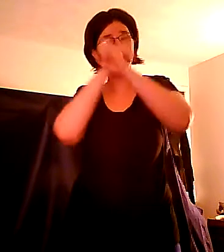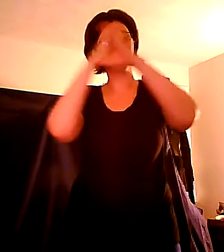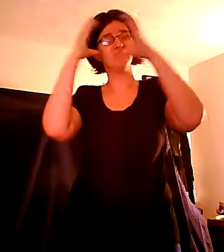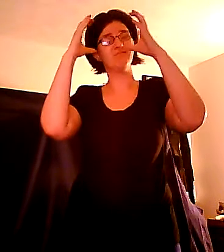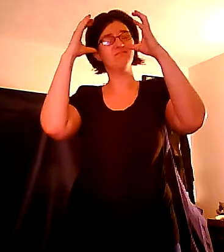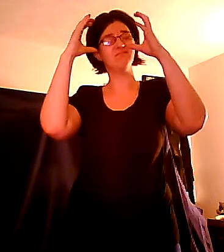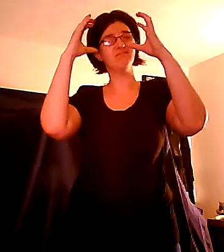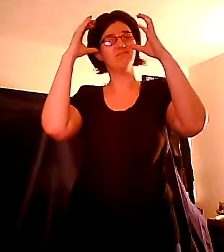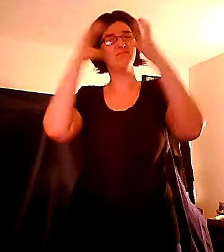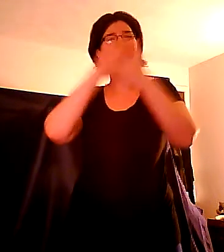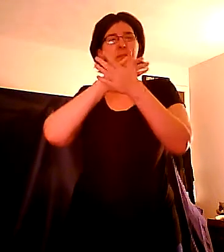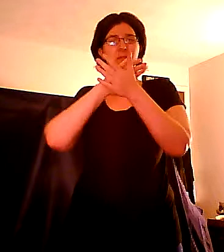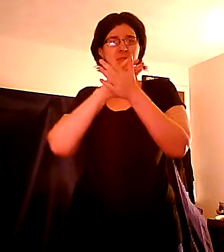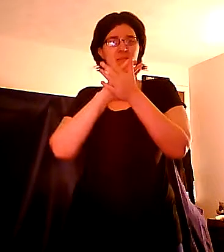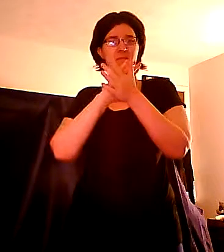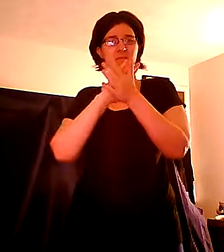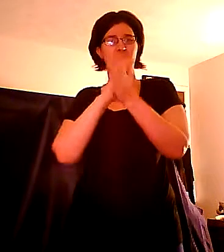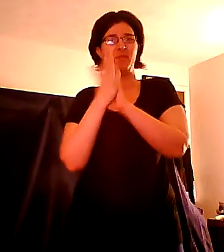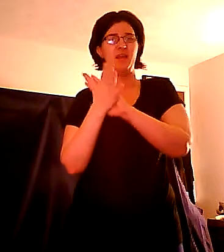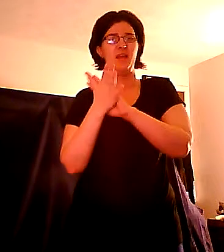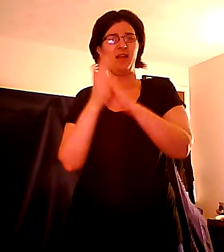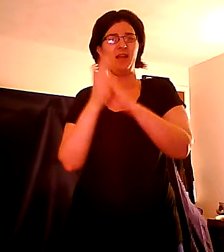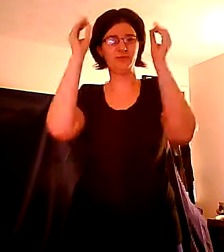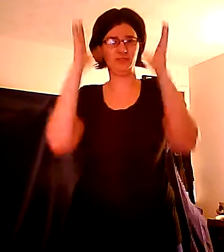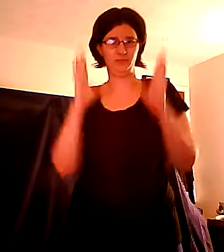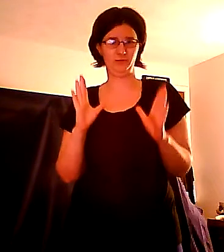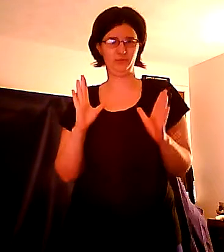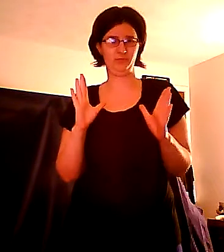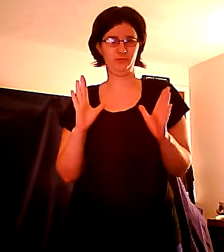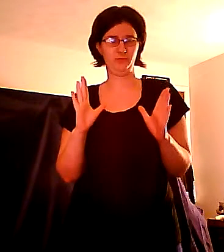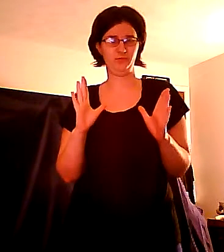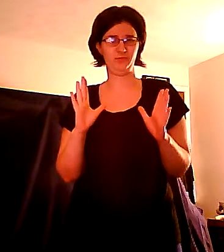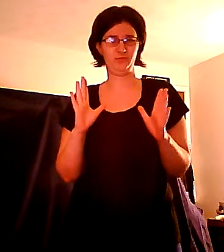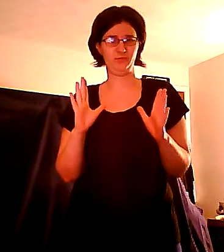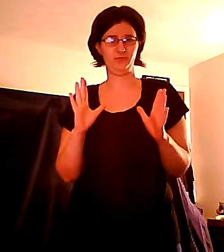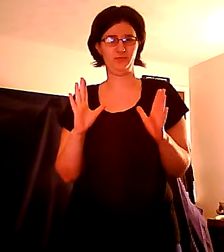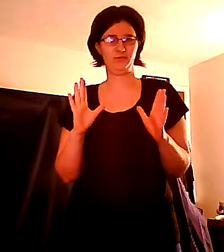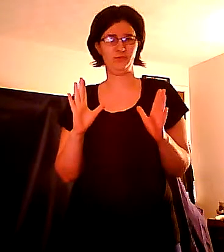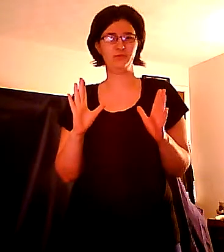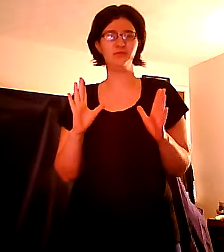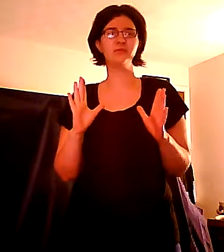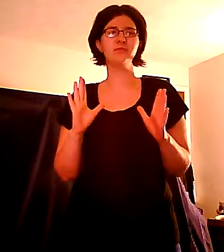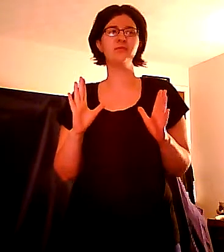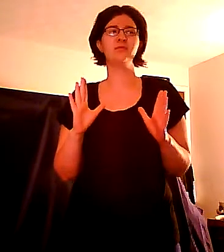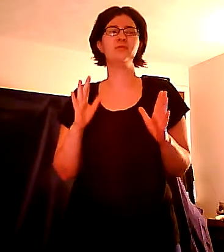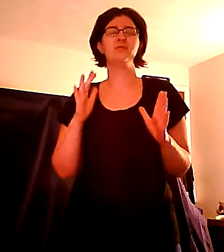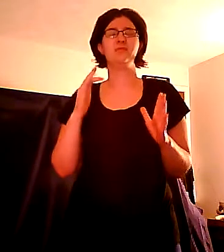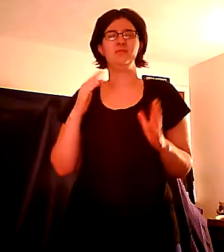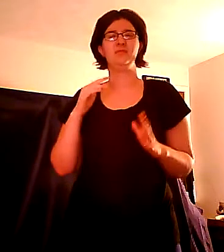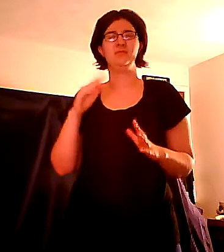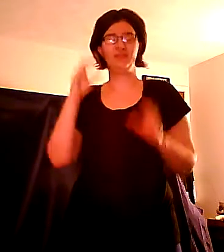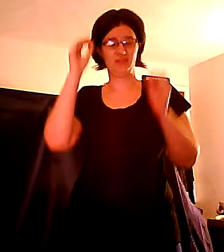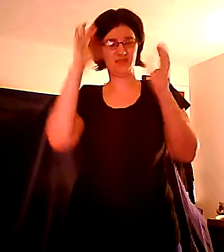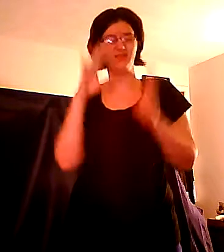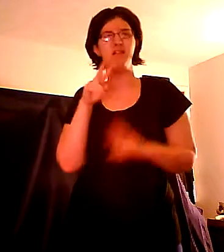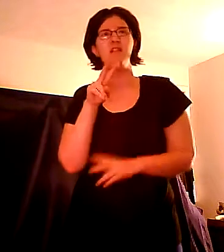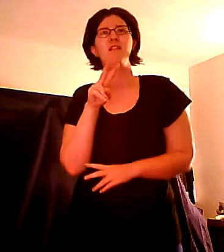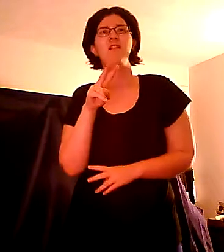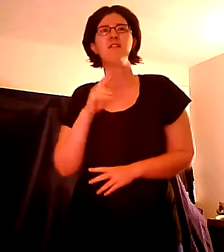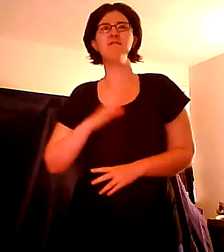But most of all, the teacher was just writing in the board. Not hard work, that's what I thought. Compared to what I was doing